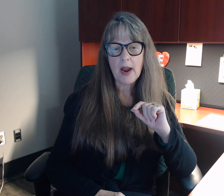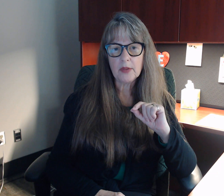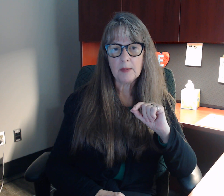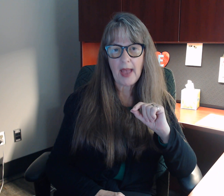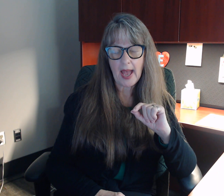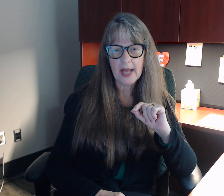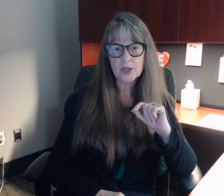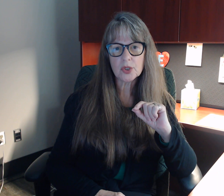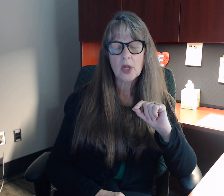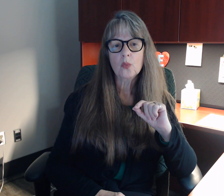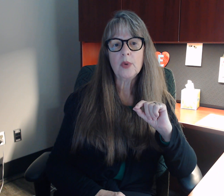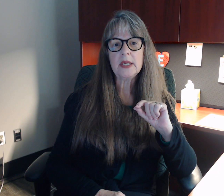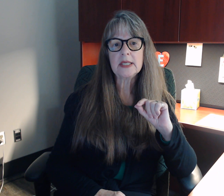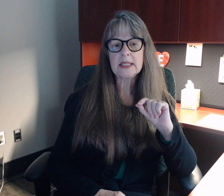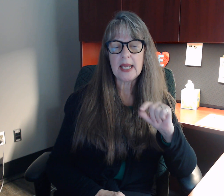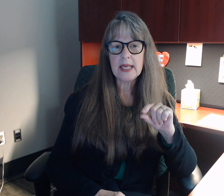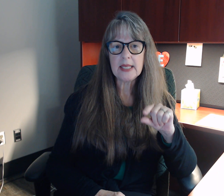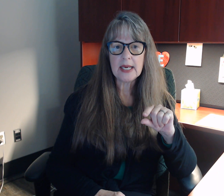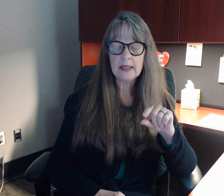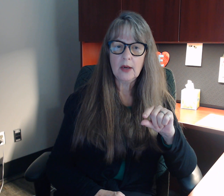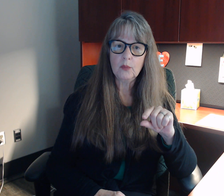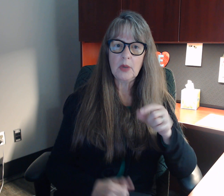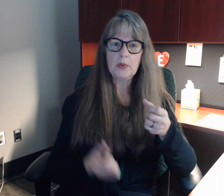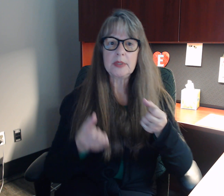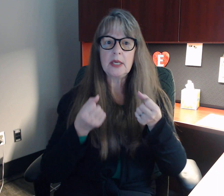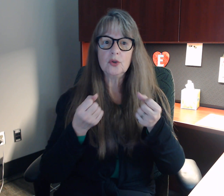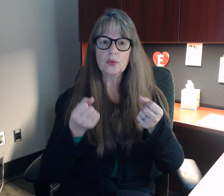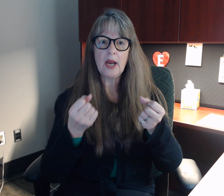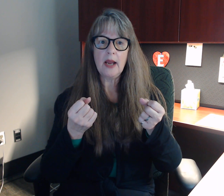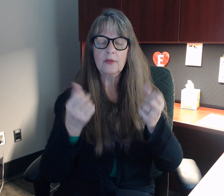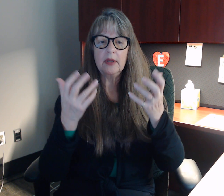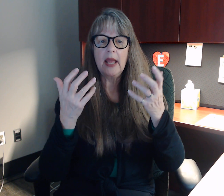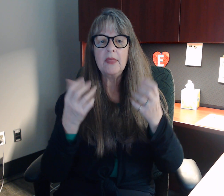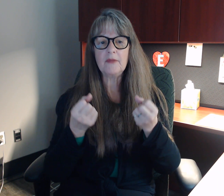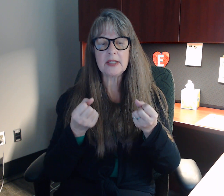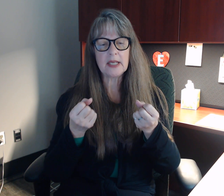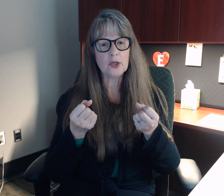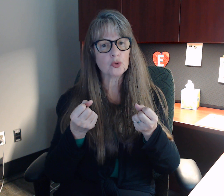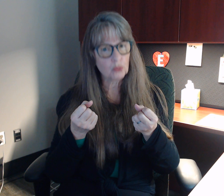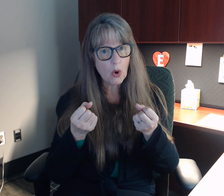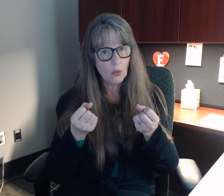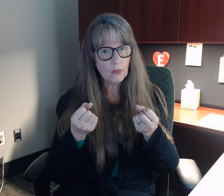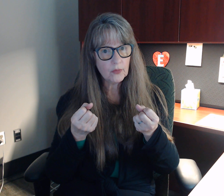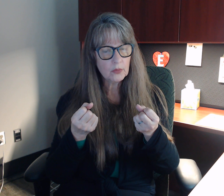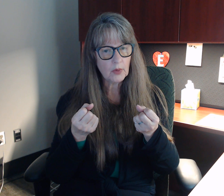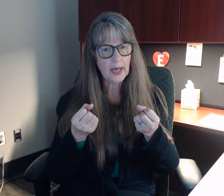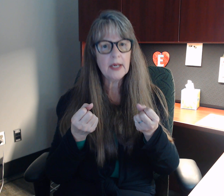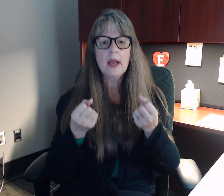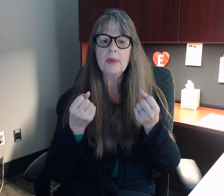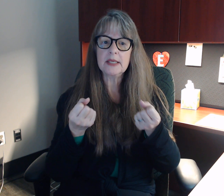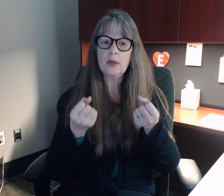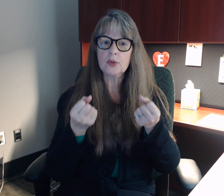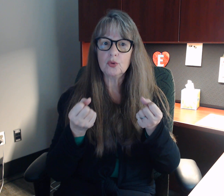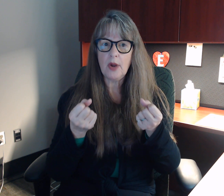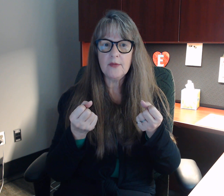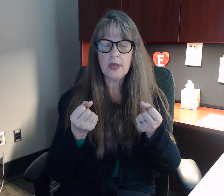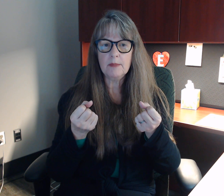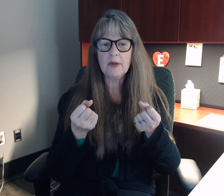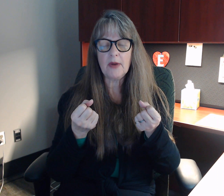the past, we say that, we would say drive, and then if I said I drove, right? But I said I was driving. But if I